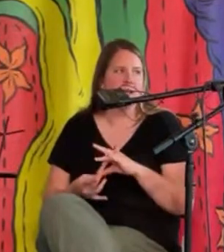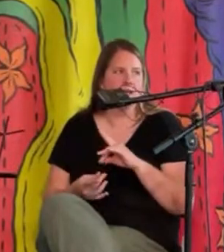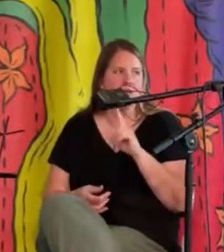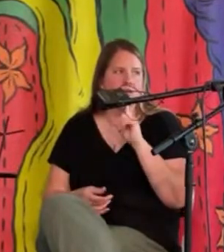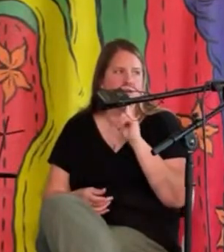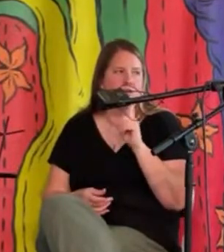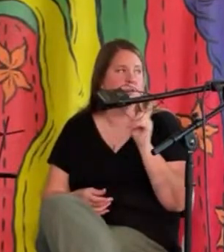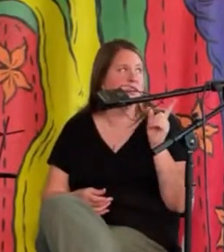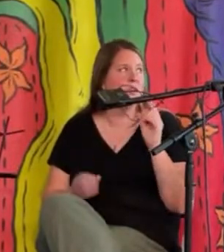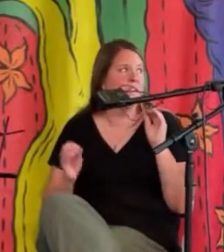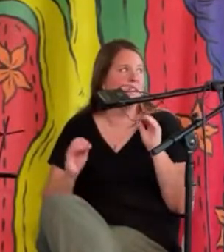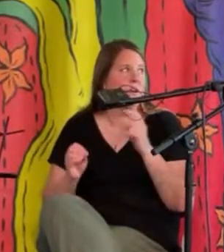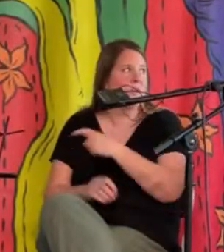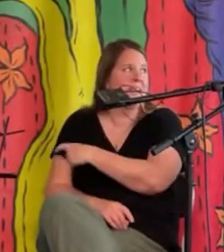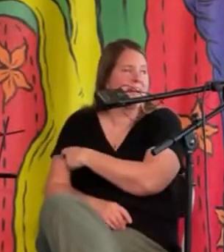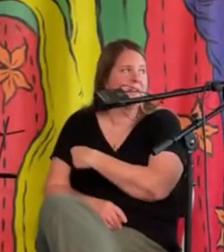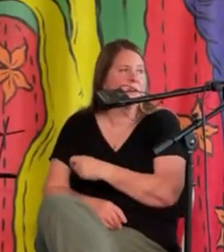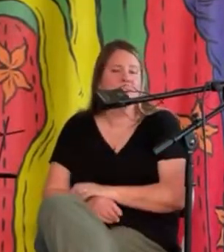don't have any tattoos, though.